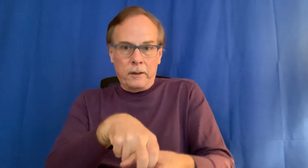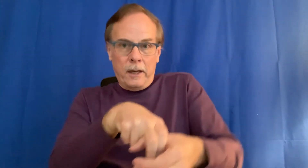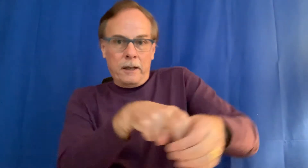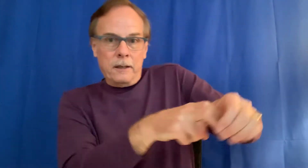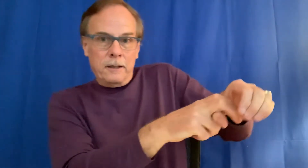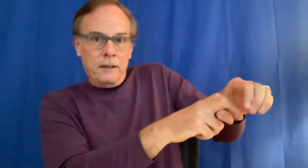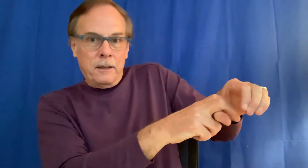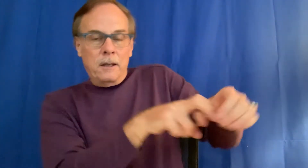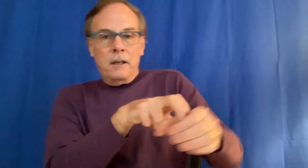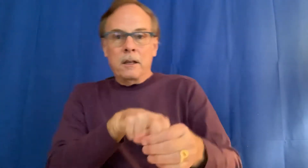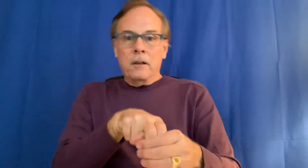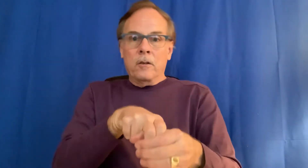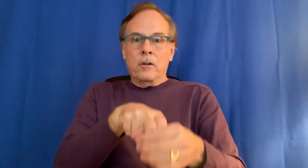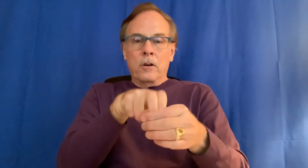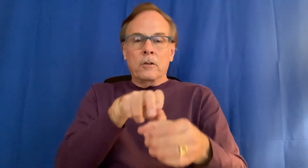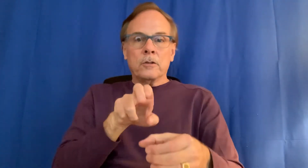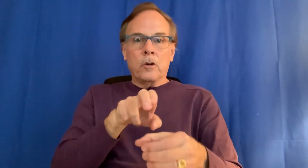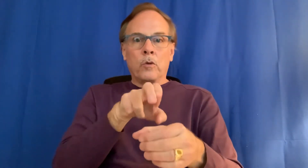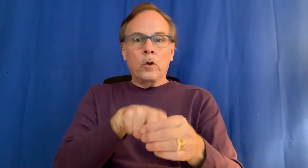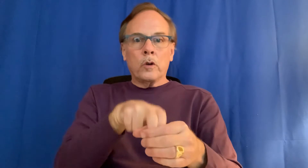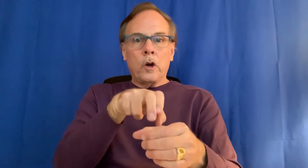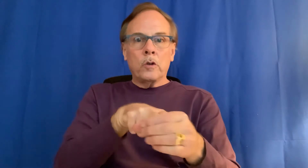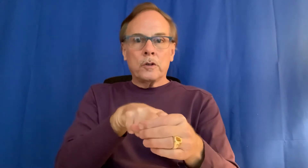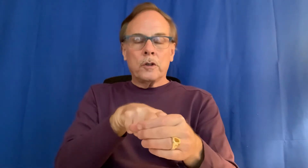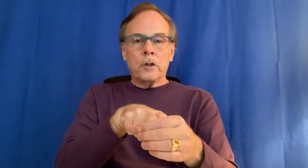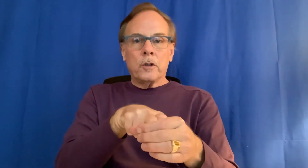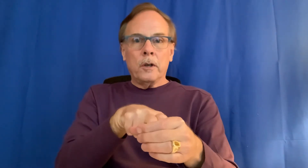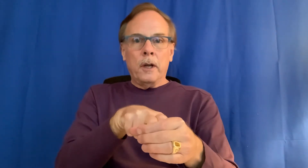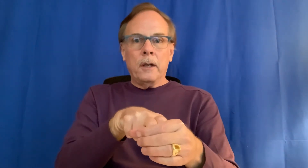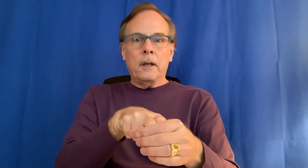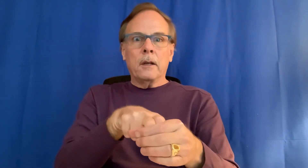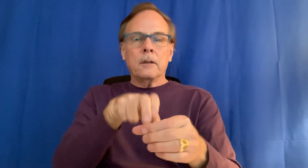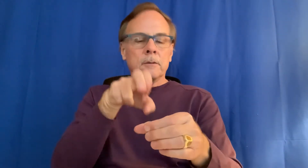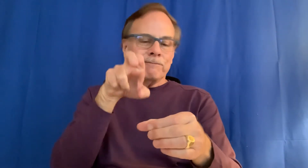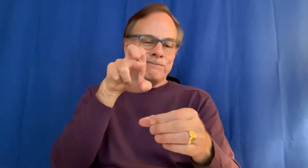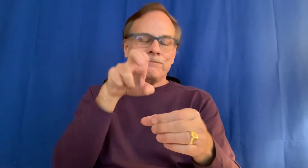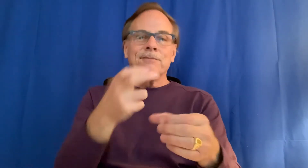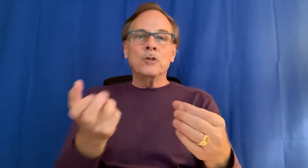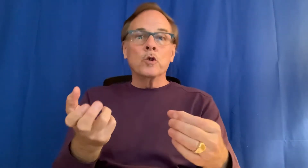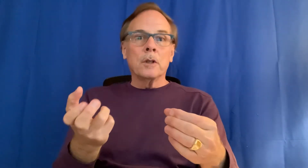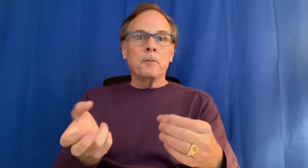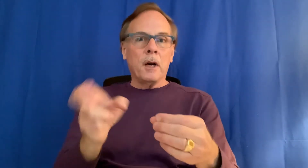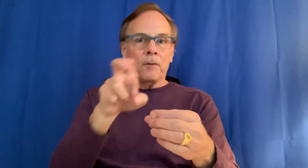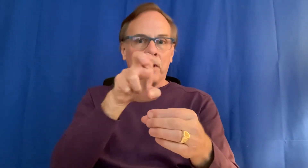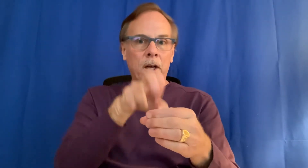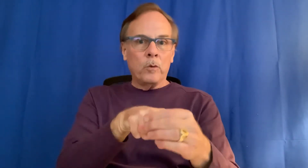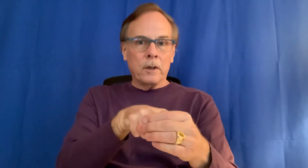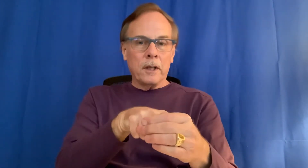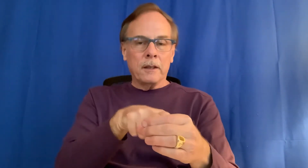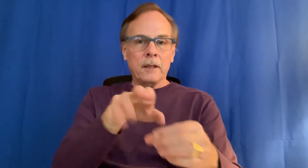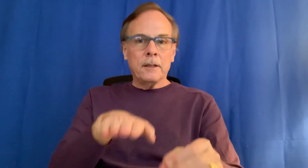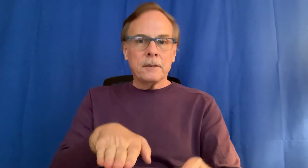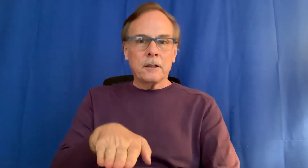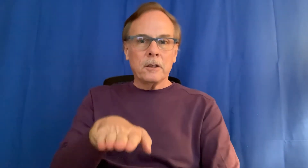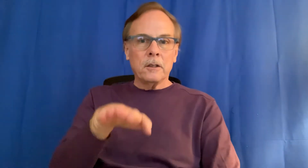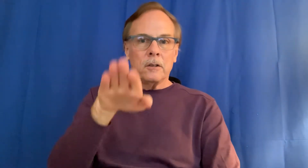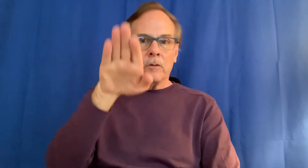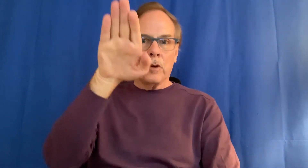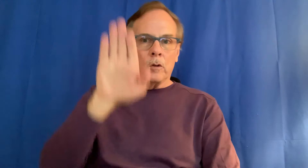that. So roller coaster, usually modified with like this,